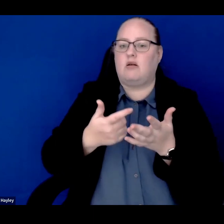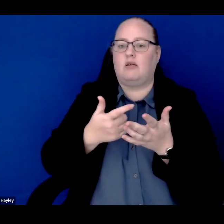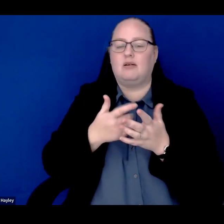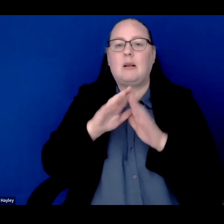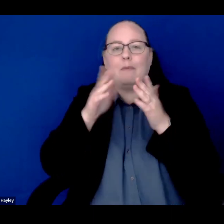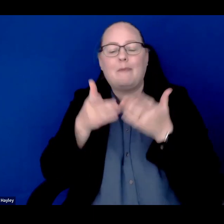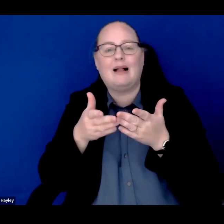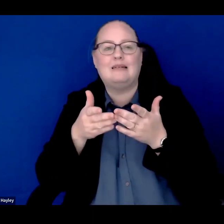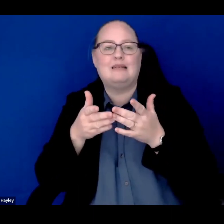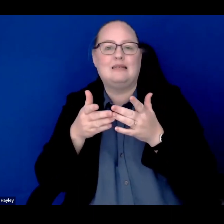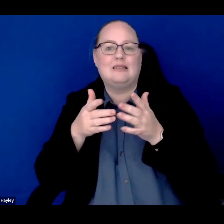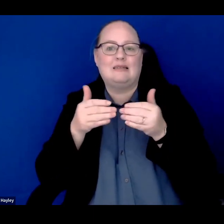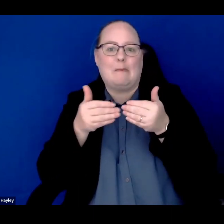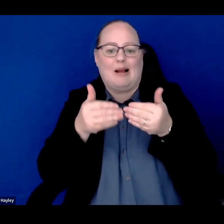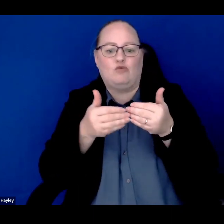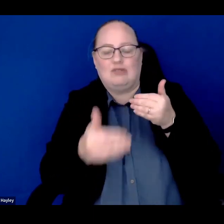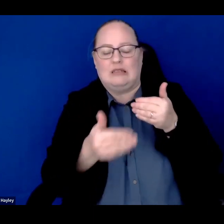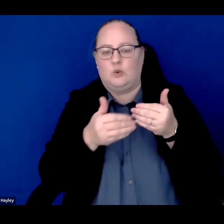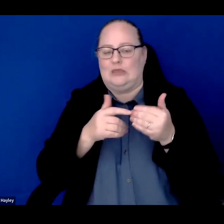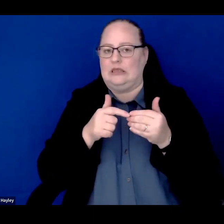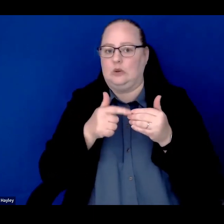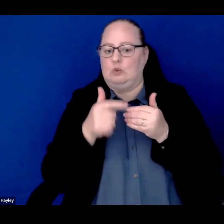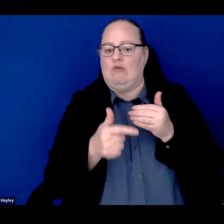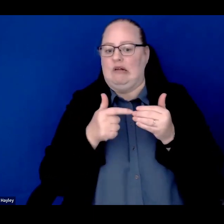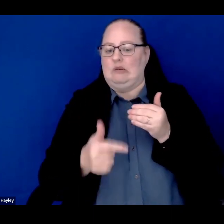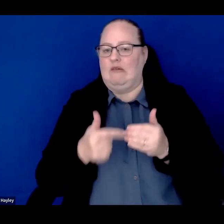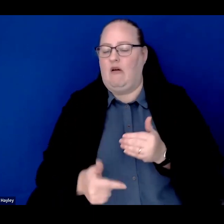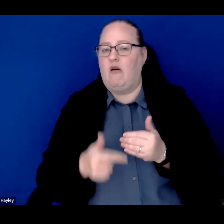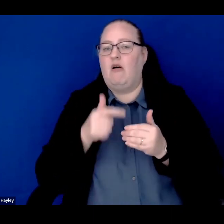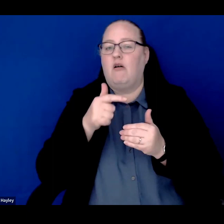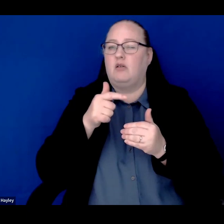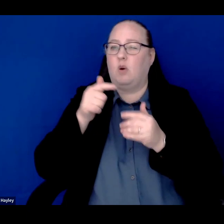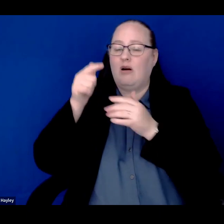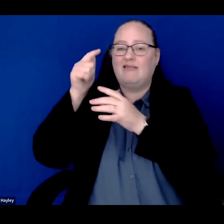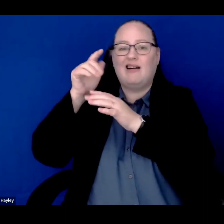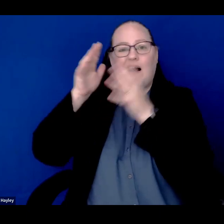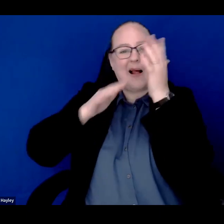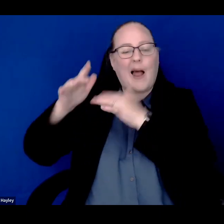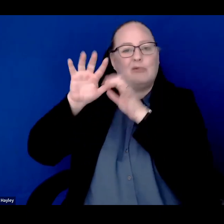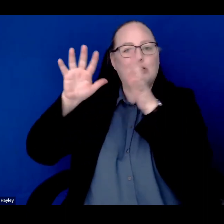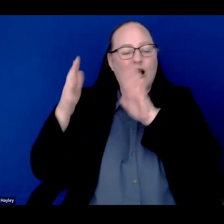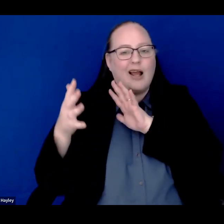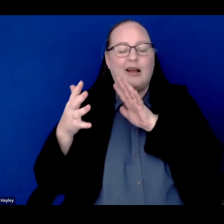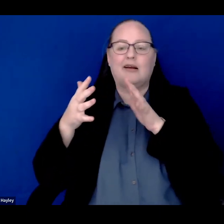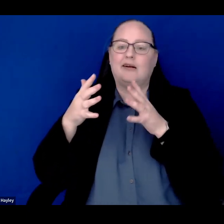for climate change, biodiversity. This image is actually from 2017, which has since been updated and